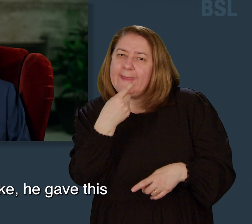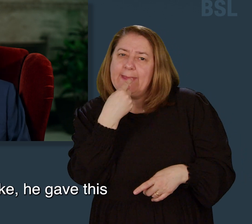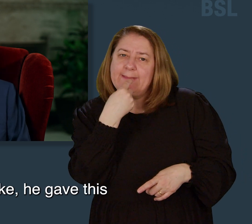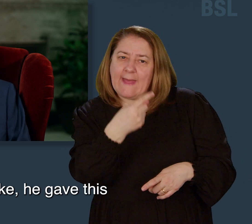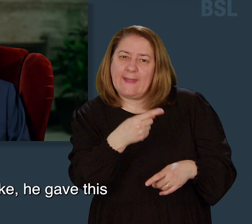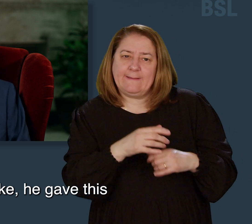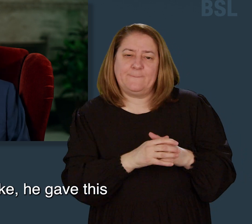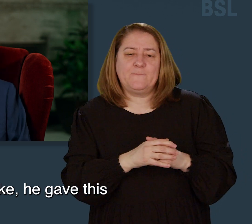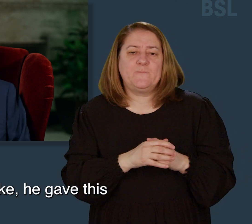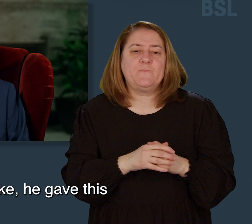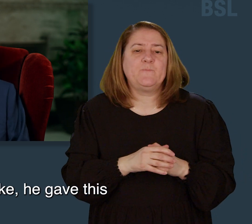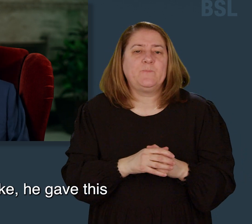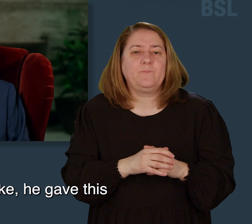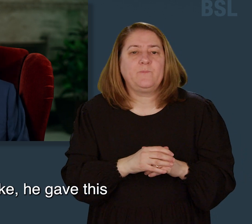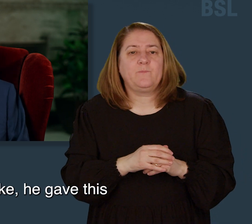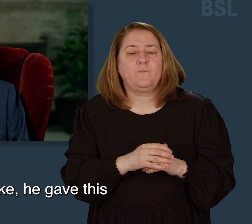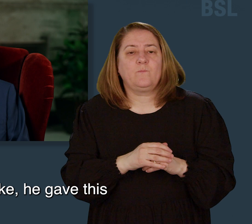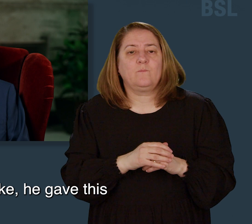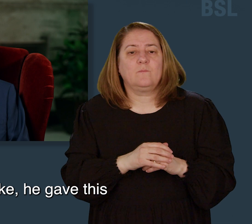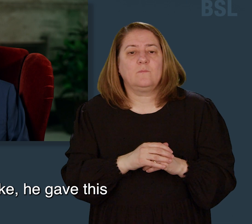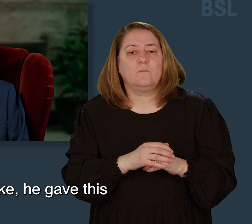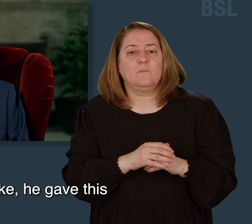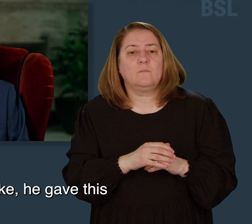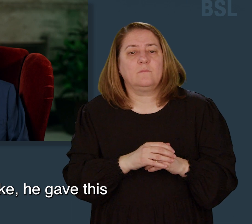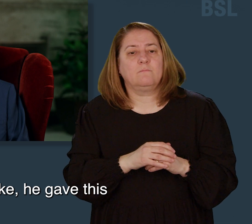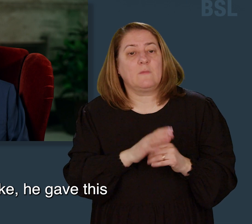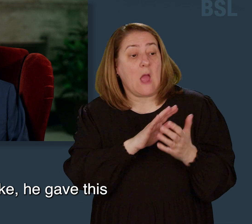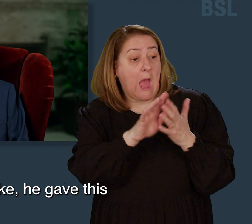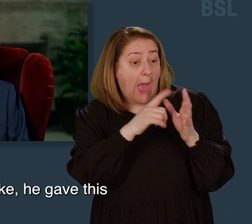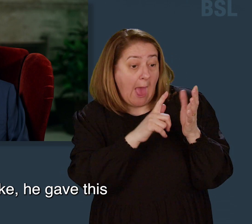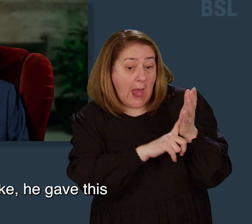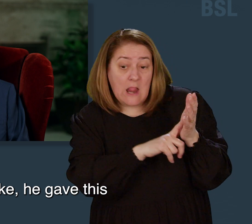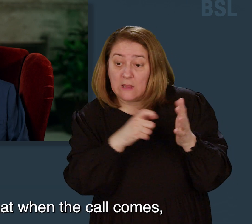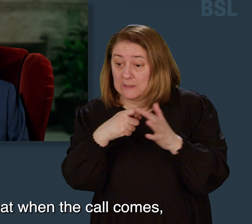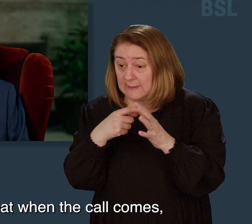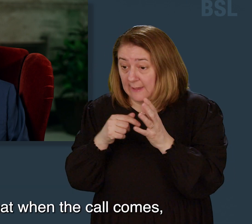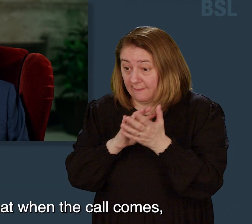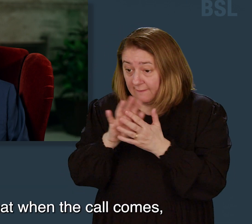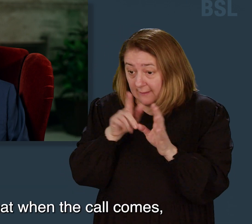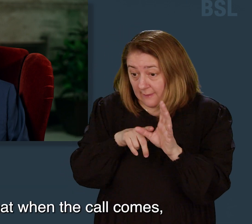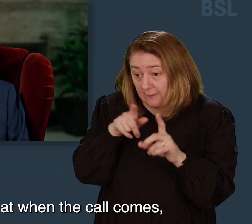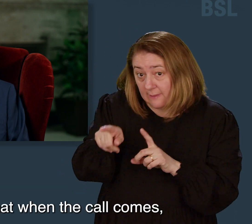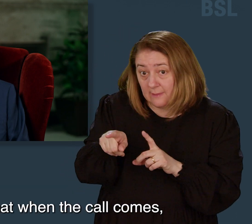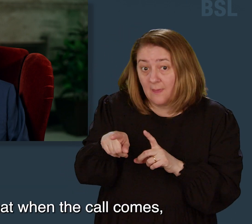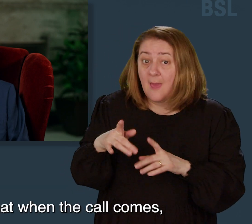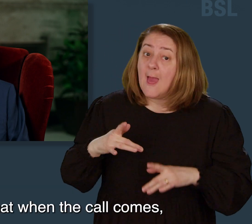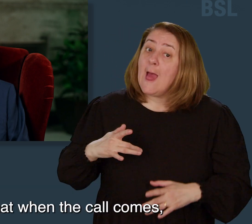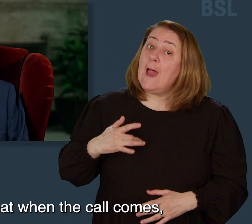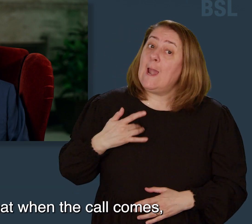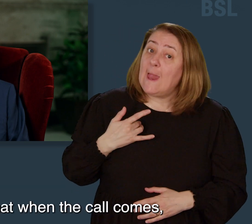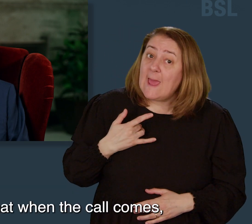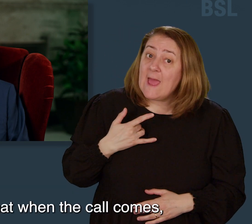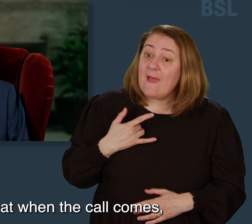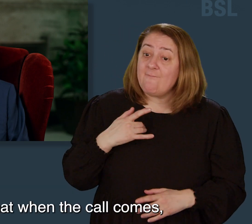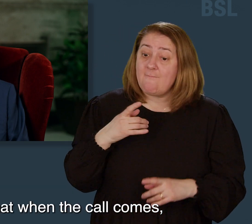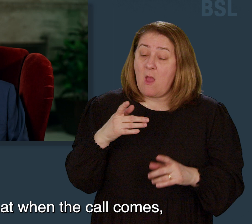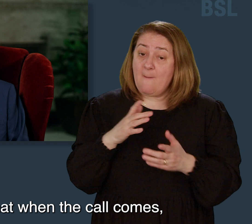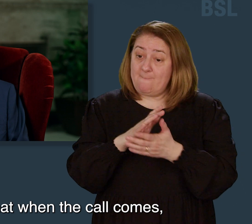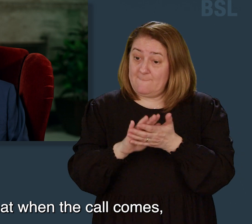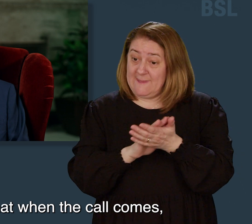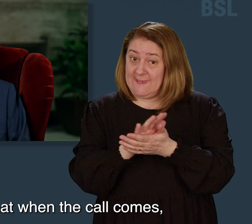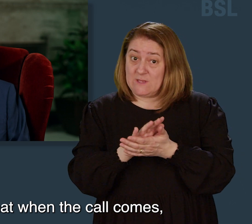spoke, he gave this counsel: "Hal and Kathy,